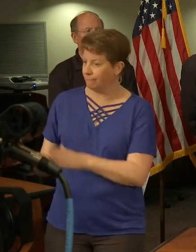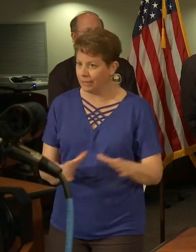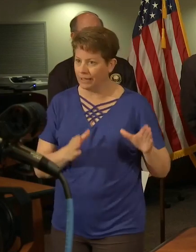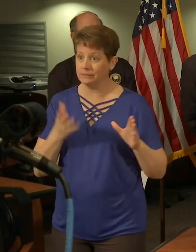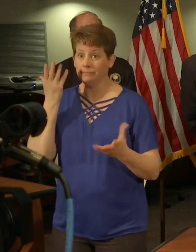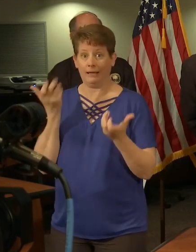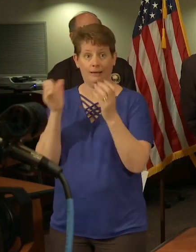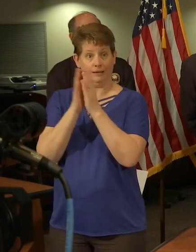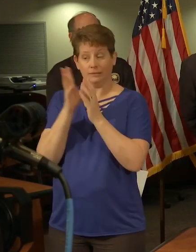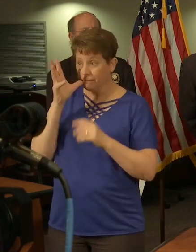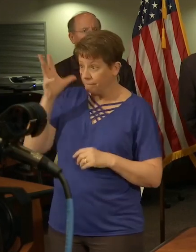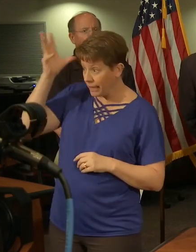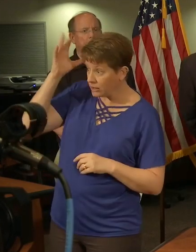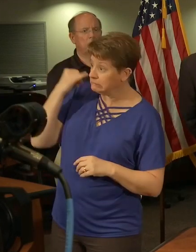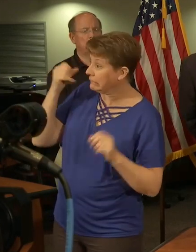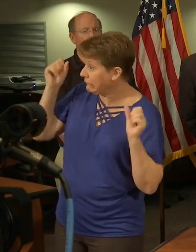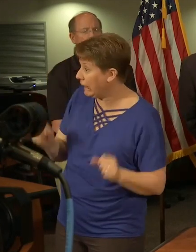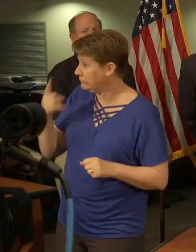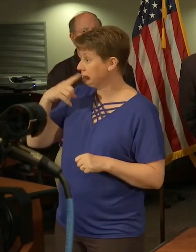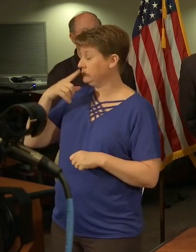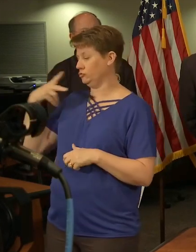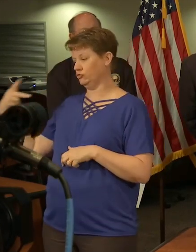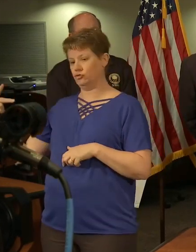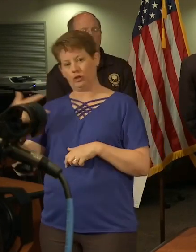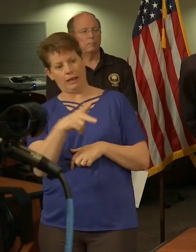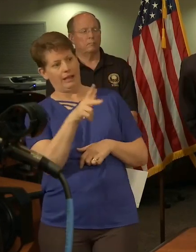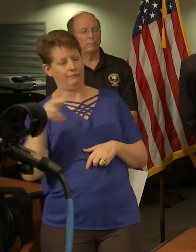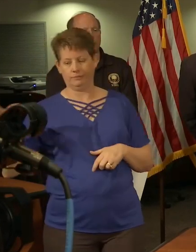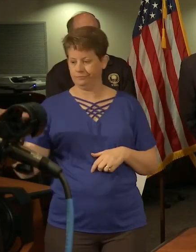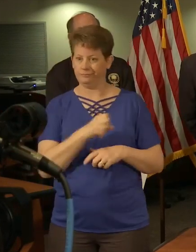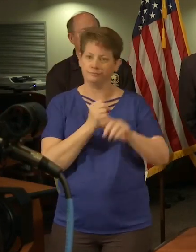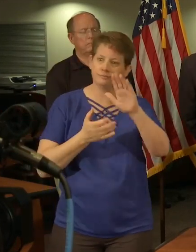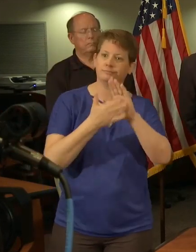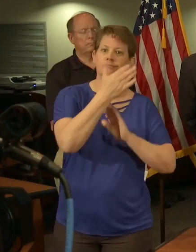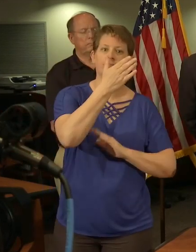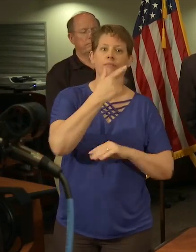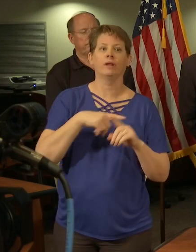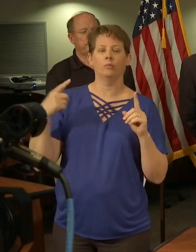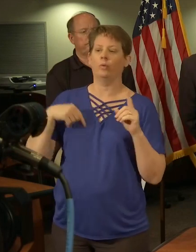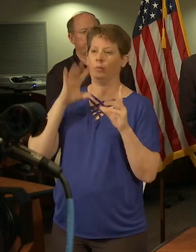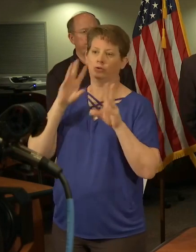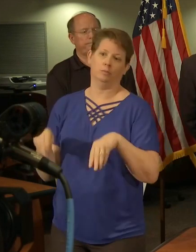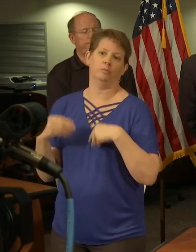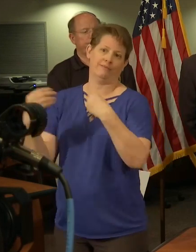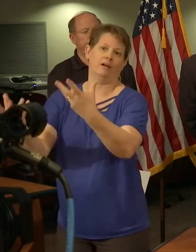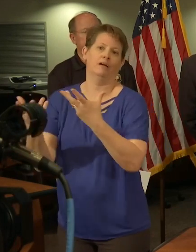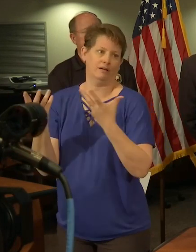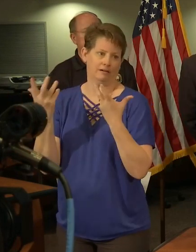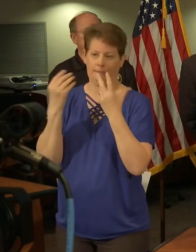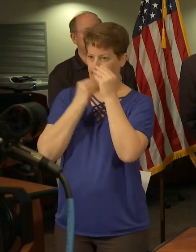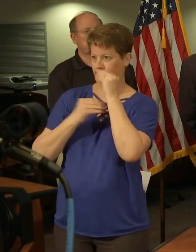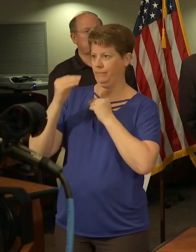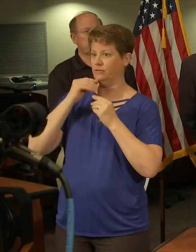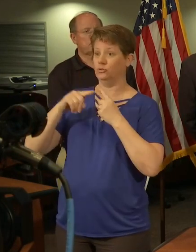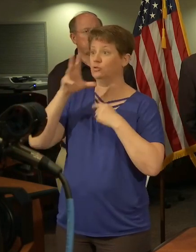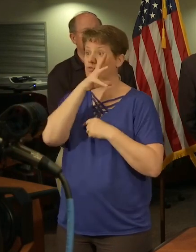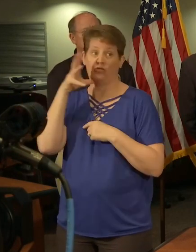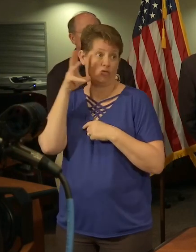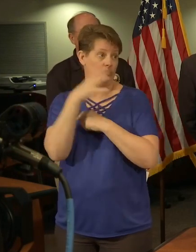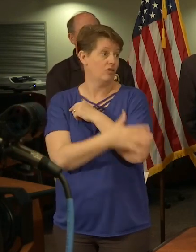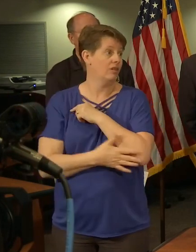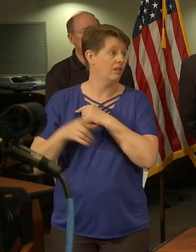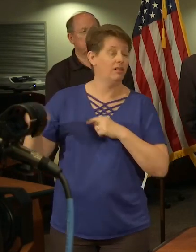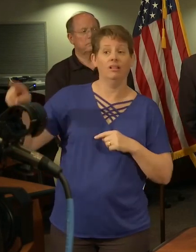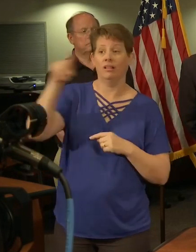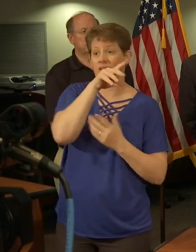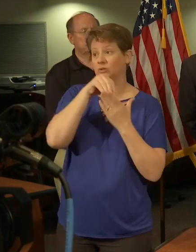who can to come drive by and pick up grab-and-go meal, but certainly we want to provide meals out to the rural areas and